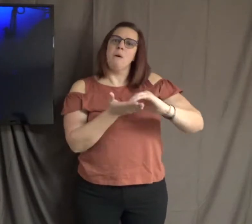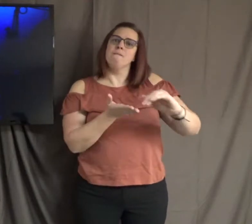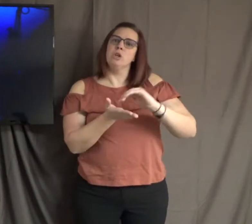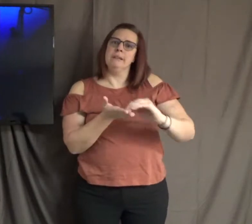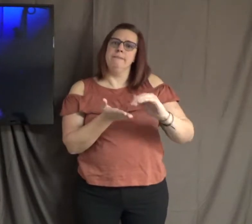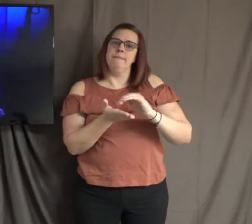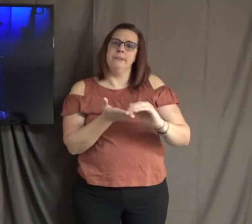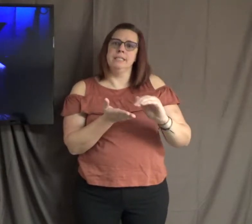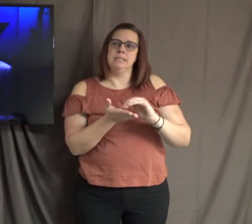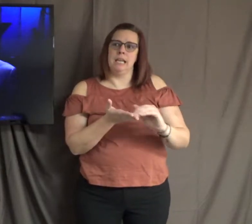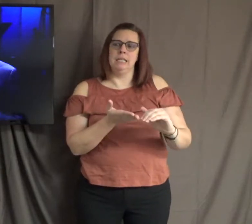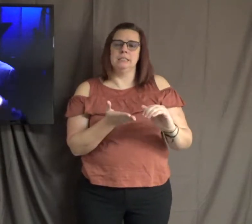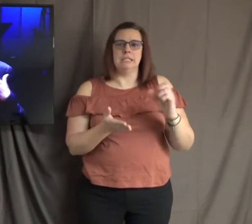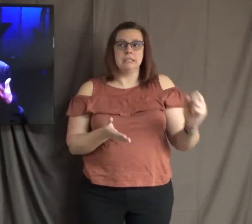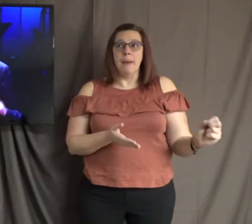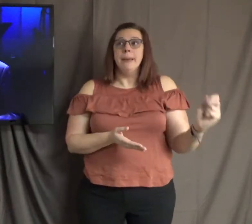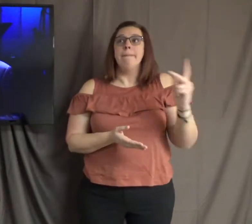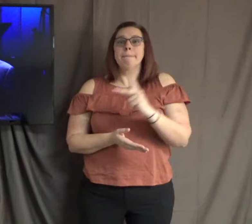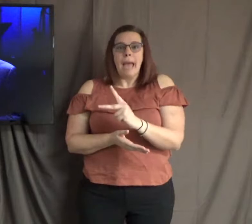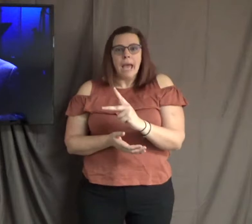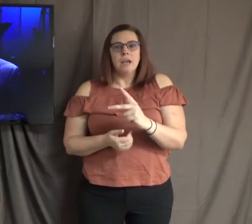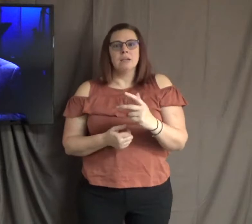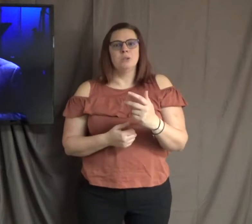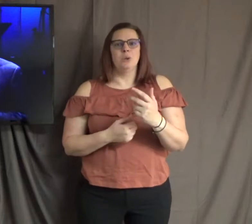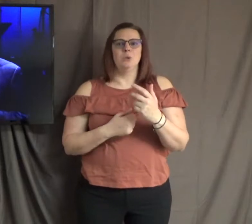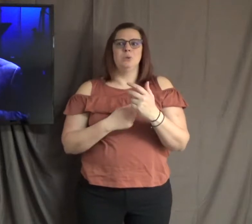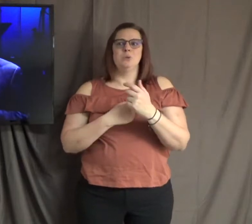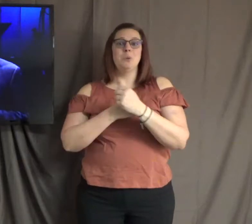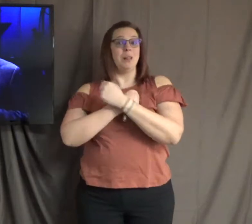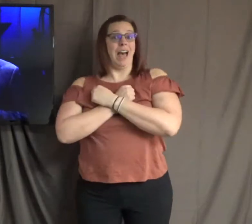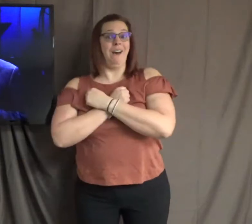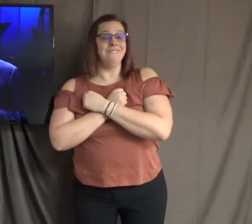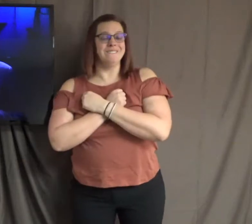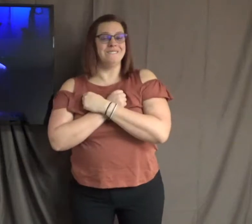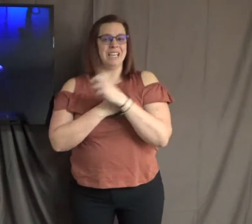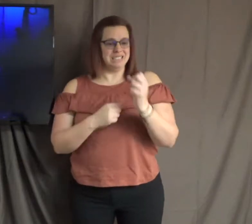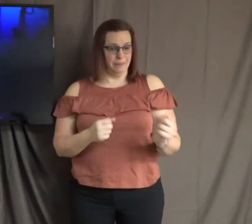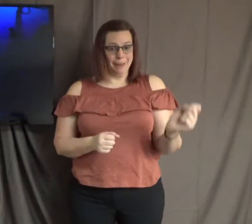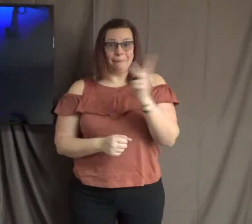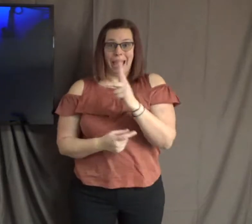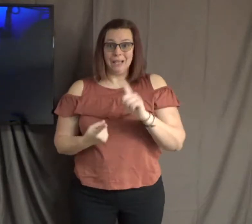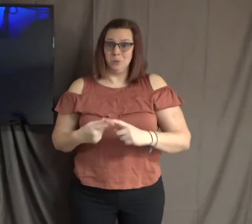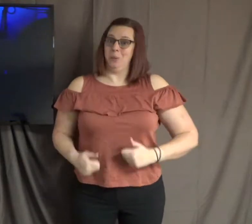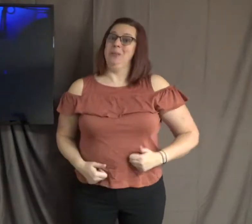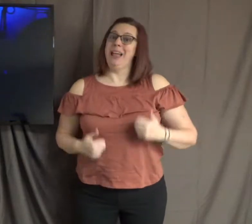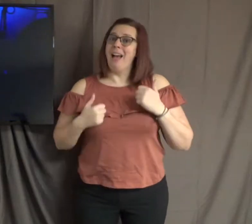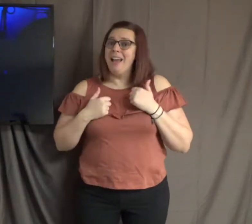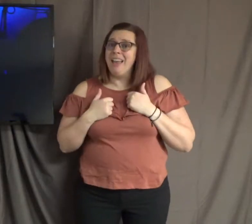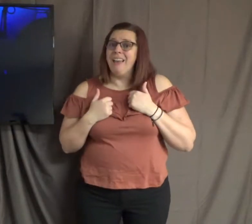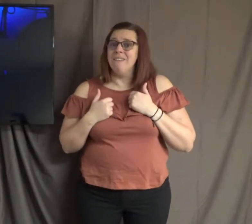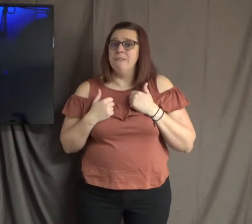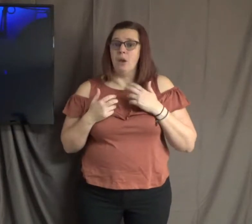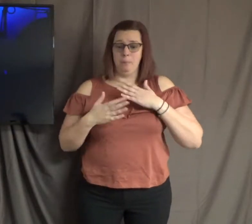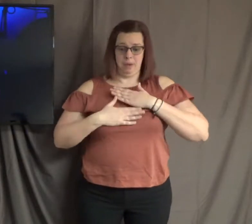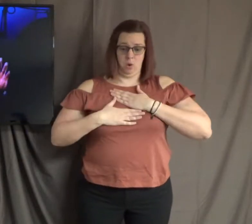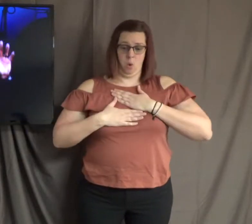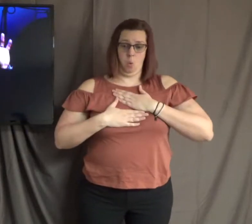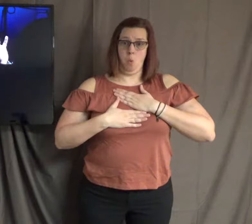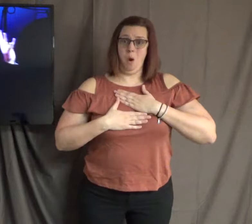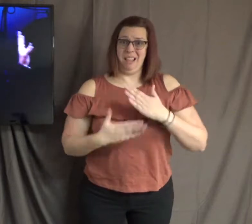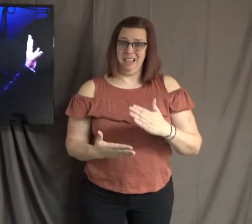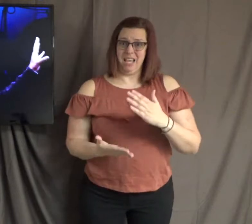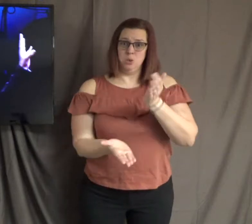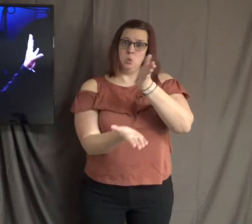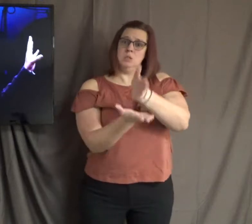life, coming back to love, coming back to live again. And all we have to be willing to do is to stop holding ourselves from